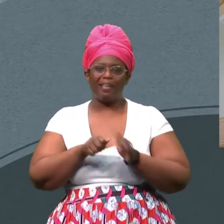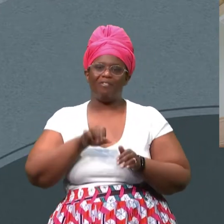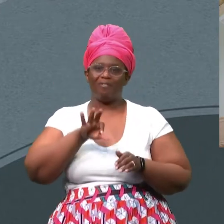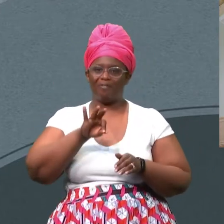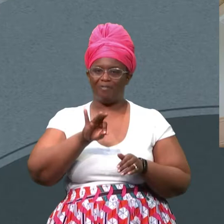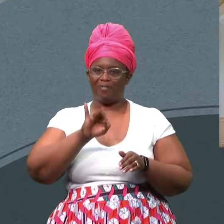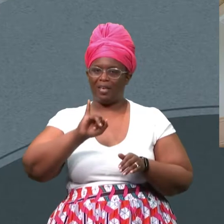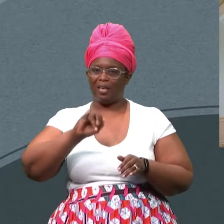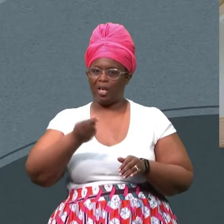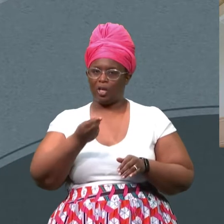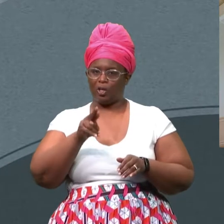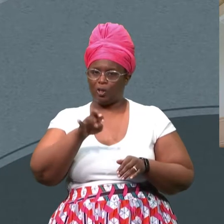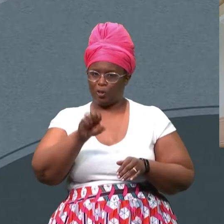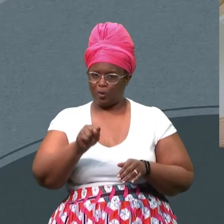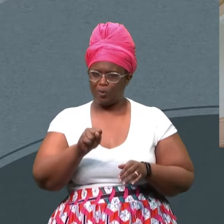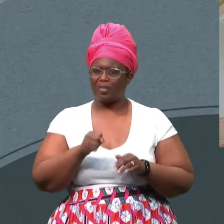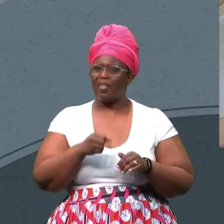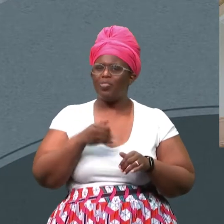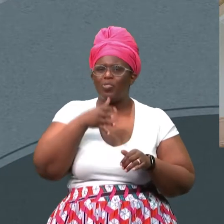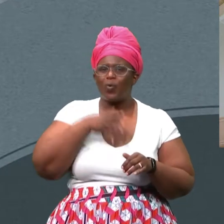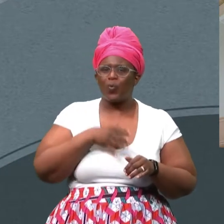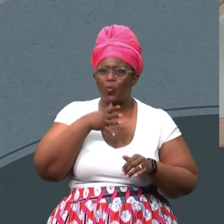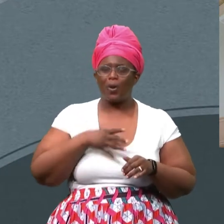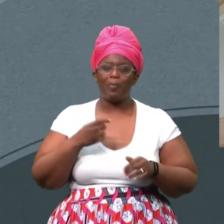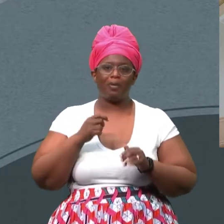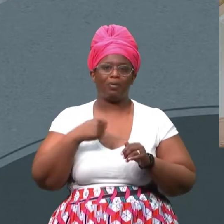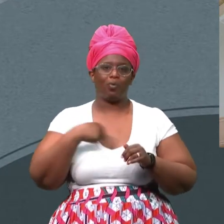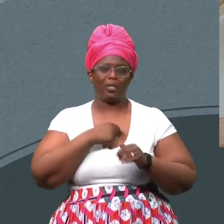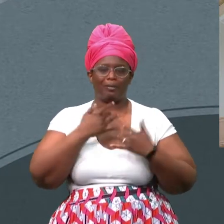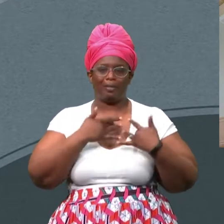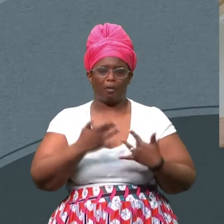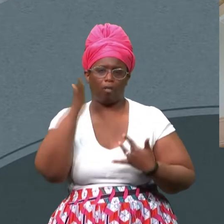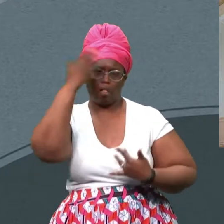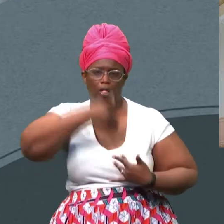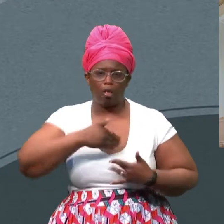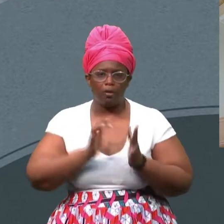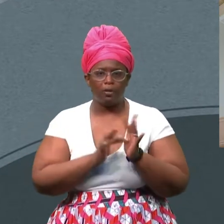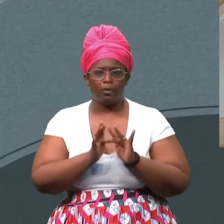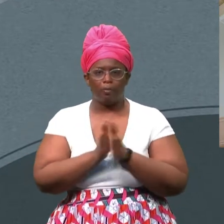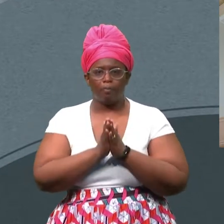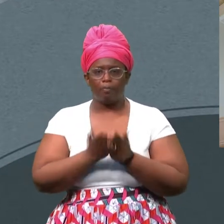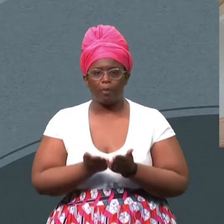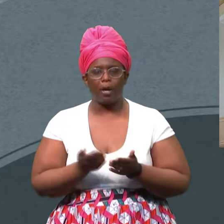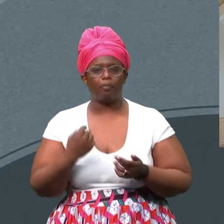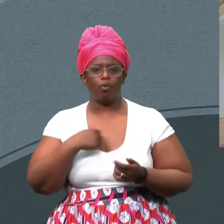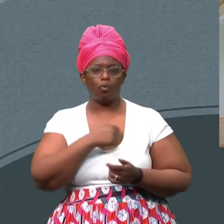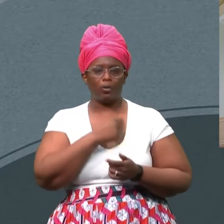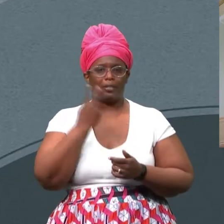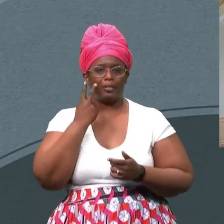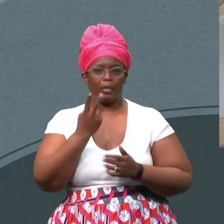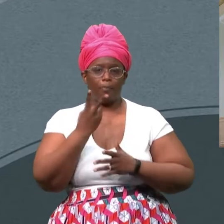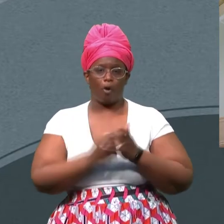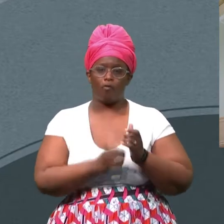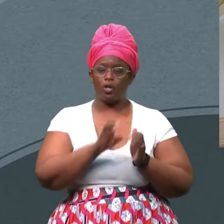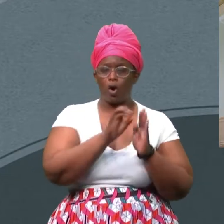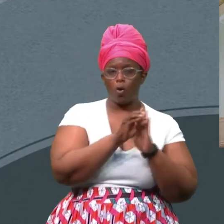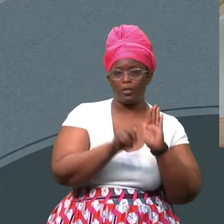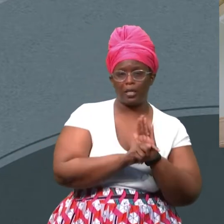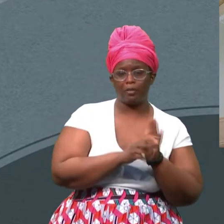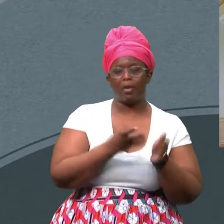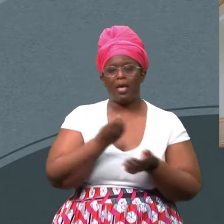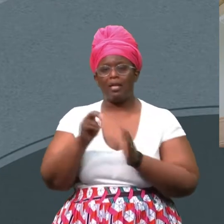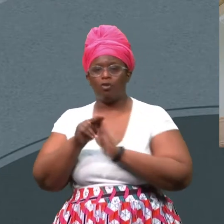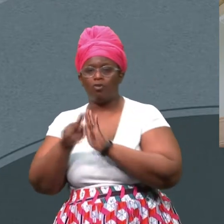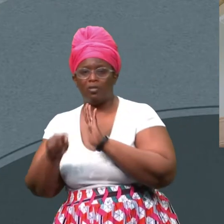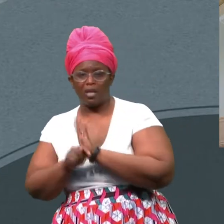and the mothers in the Bible, we see perhaps no more prominent example in Old and New Testament than we do the Virgin